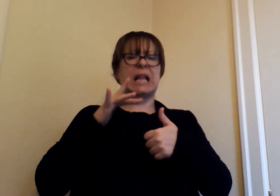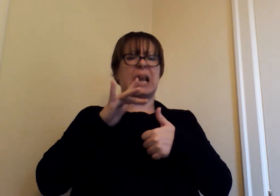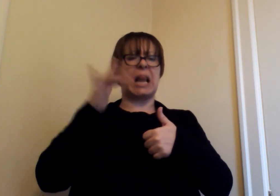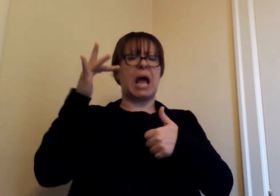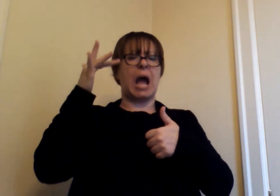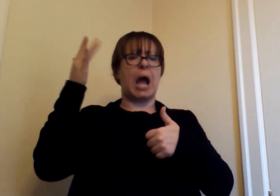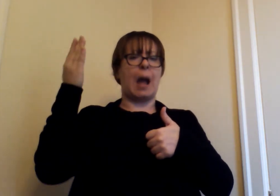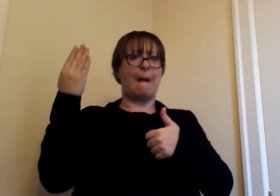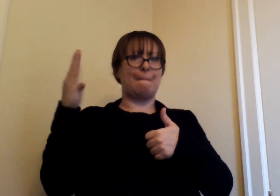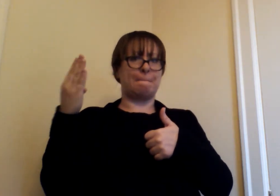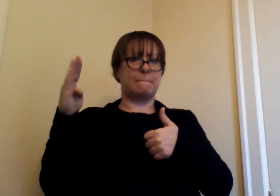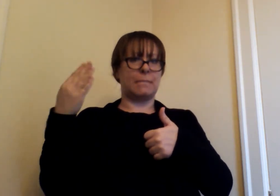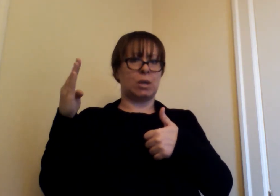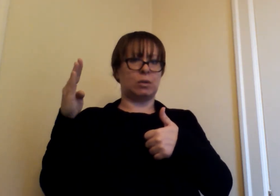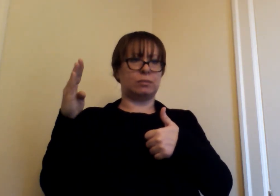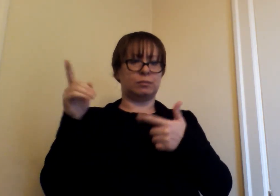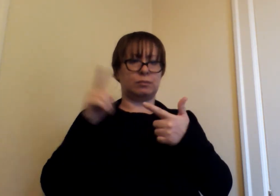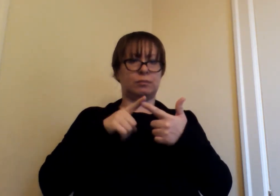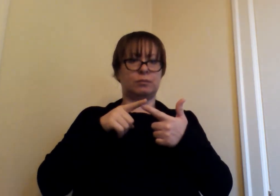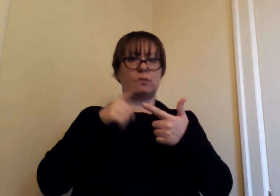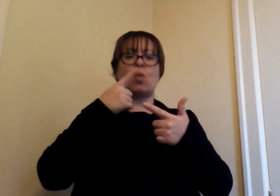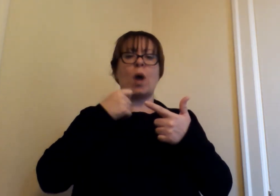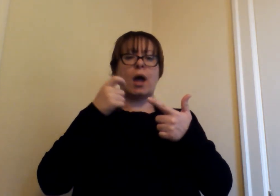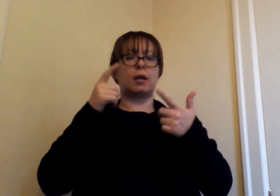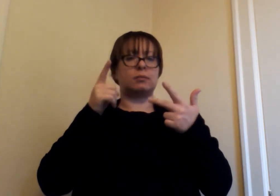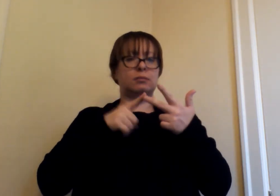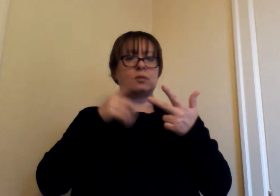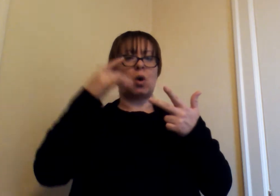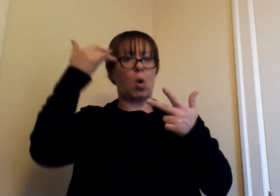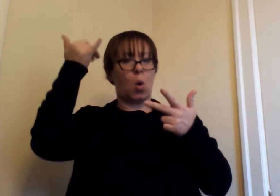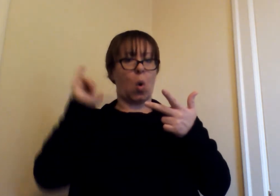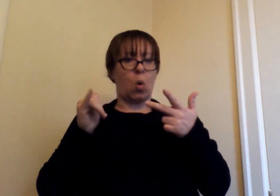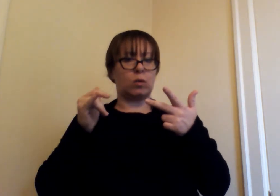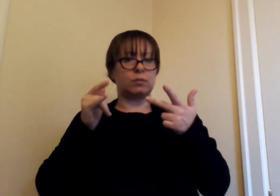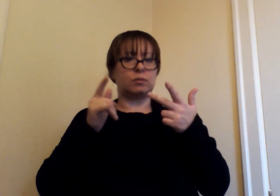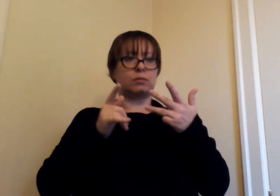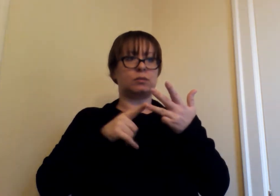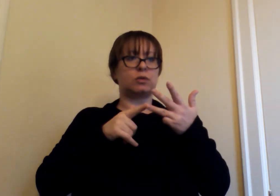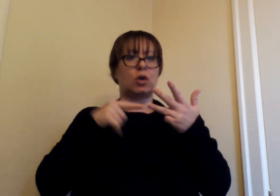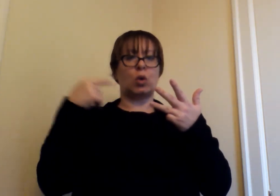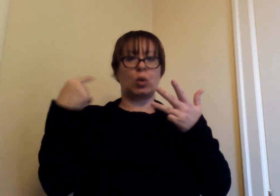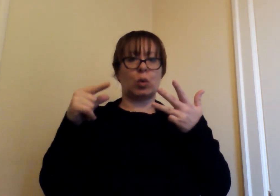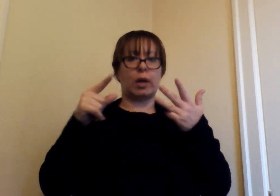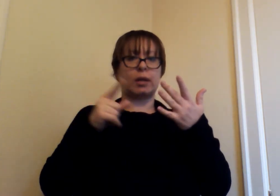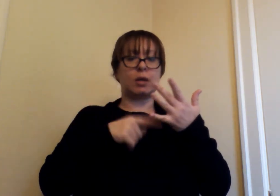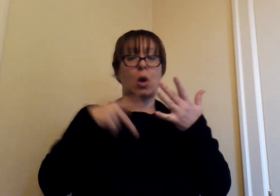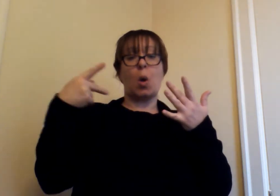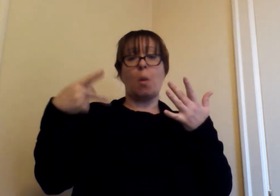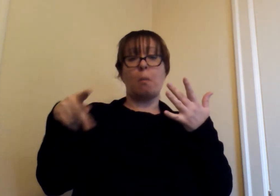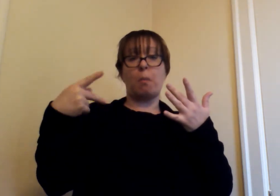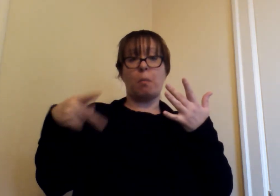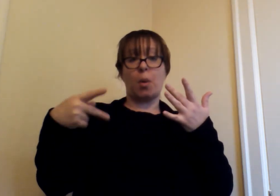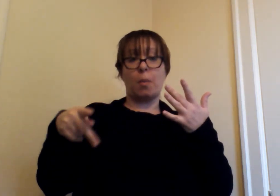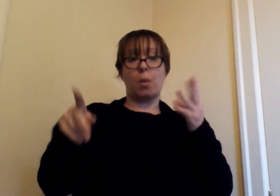drawn first, followed by a red top, gold, green, lavender, and gray. We're almost done here. This is the last tube I need to